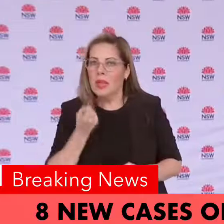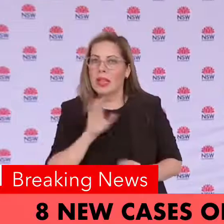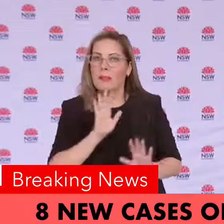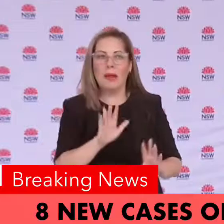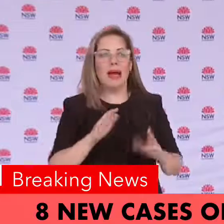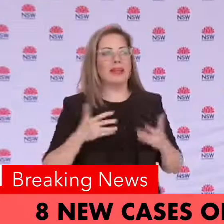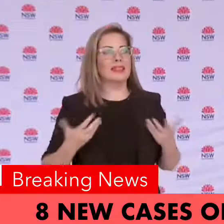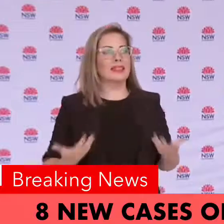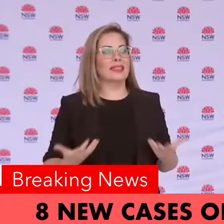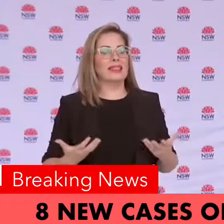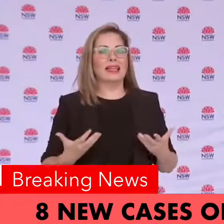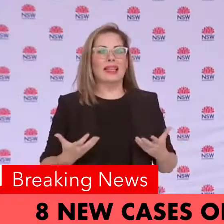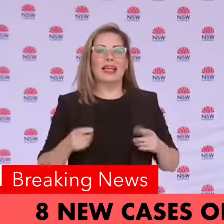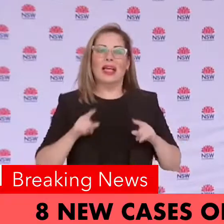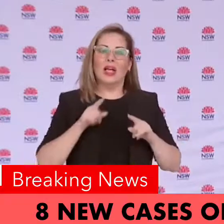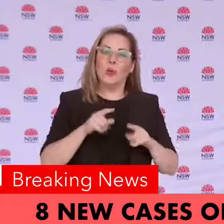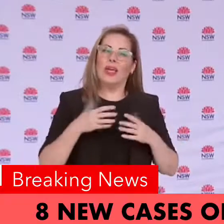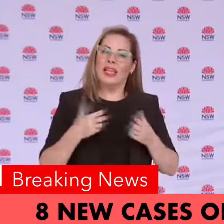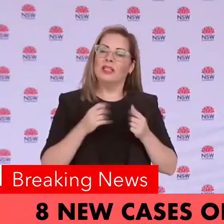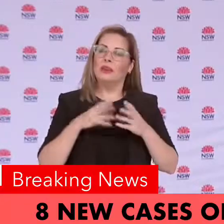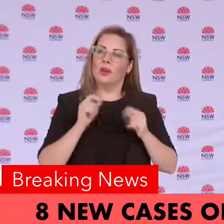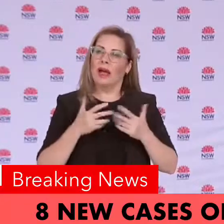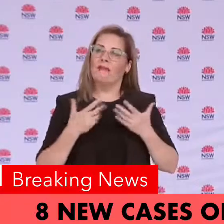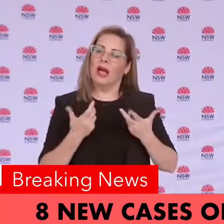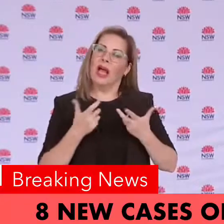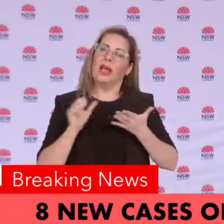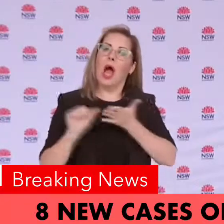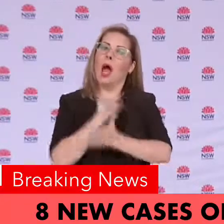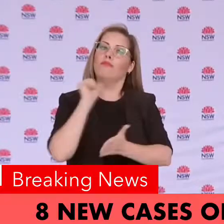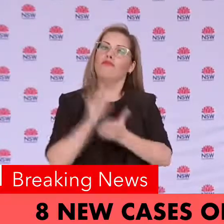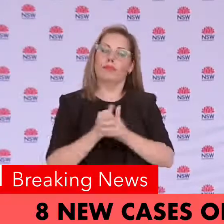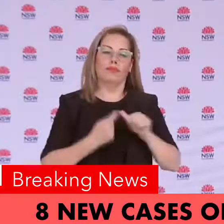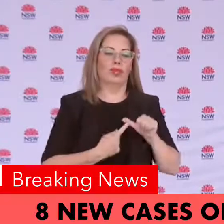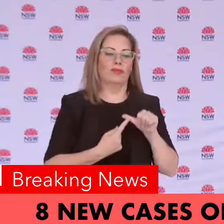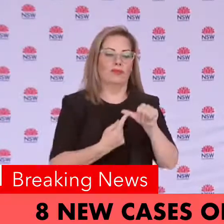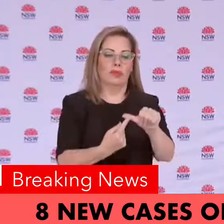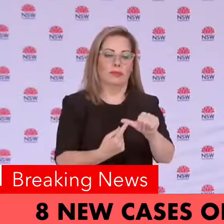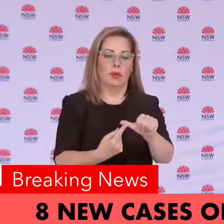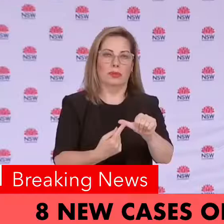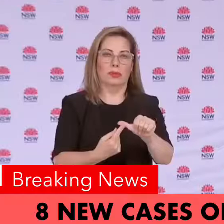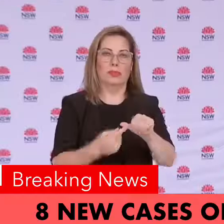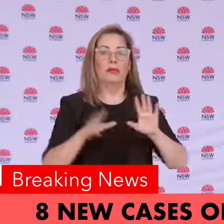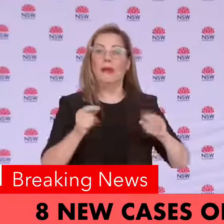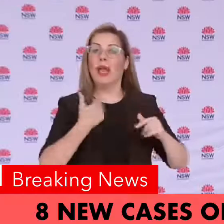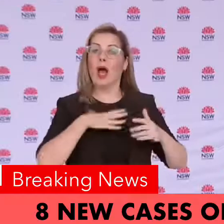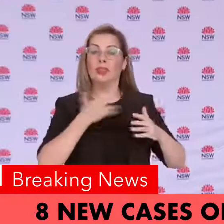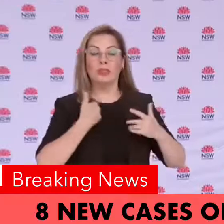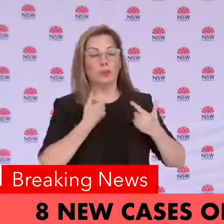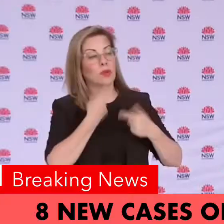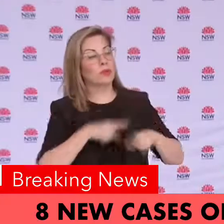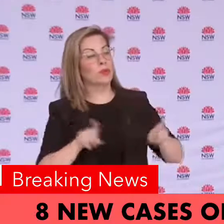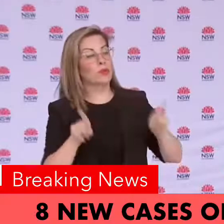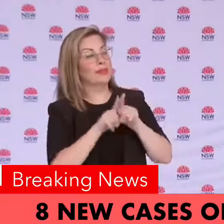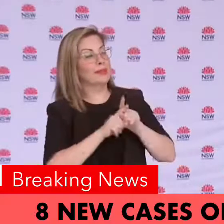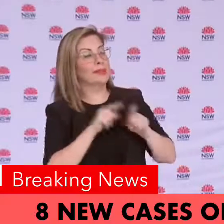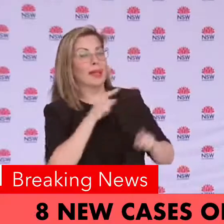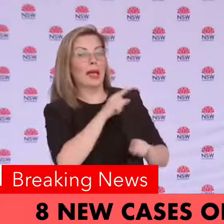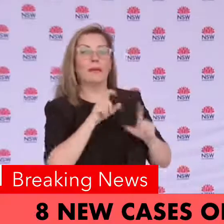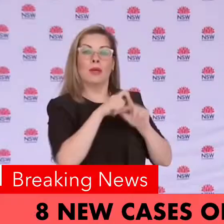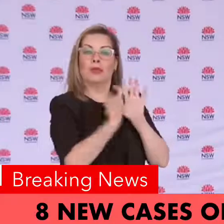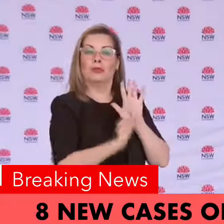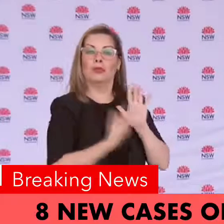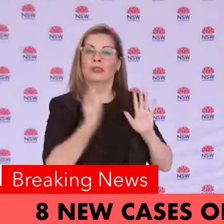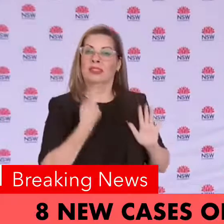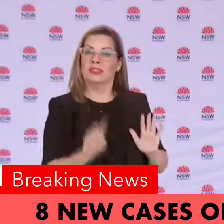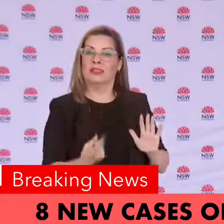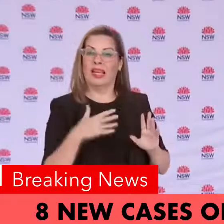stress what Dr. Chant has just said? The reason why people are in quarantine for 14 days or isolated for 14 days is because you